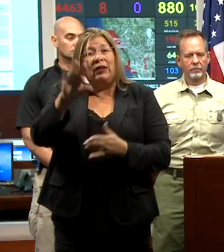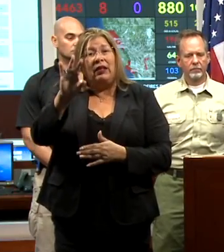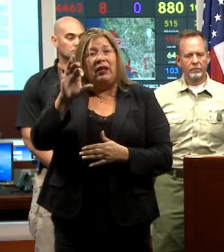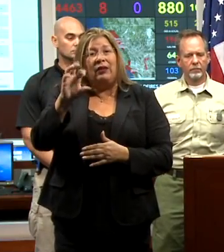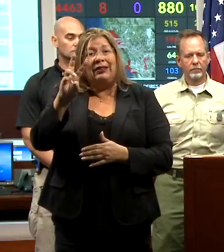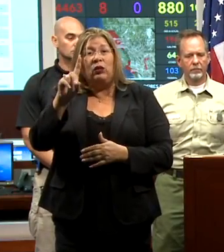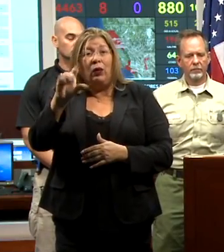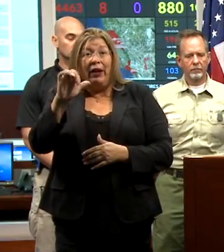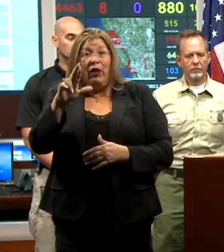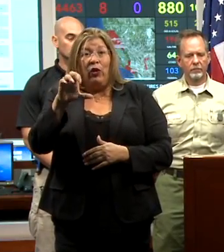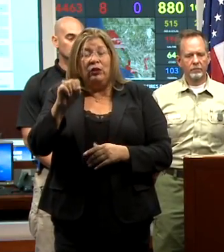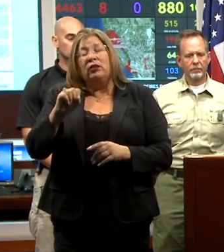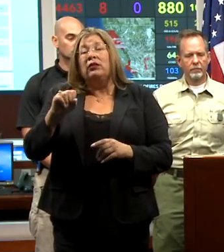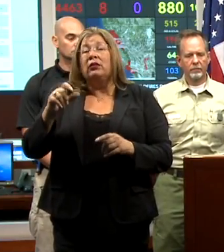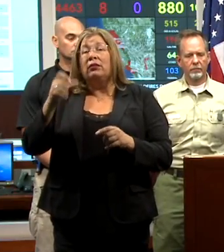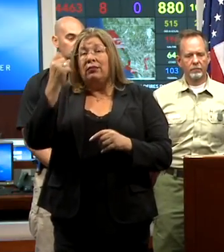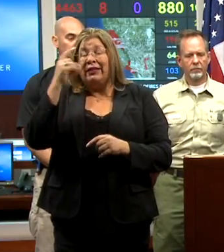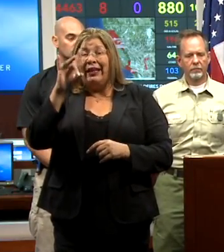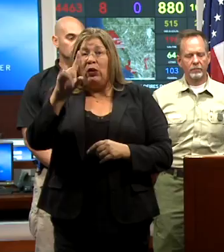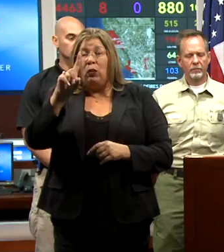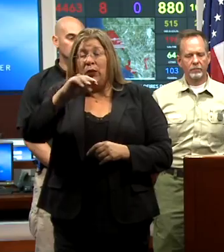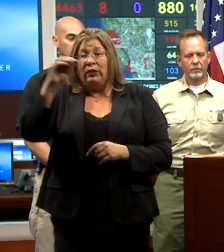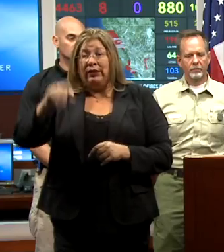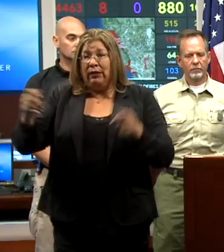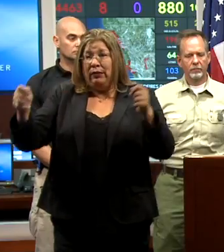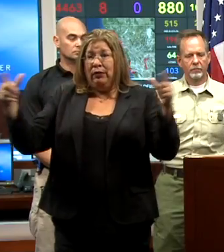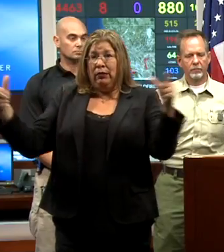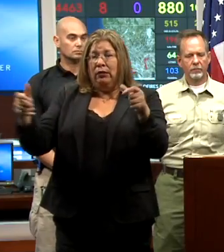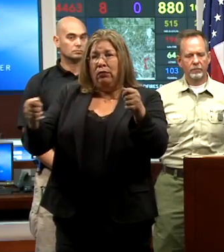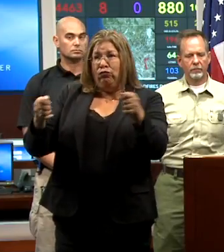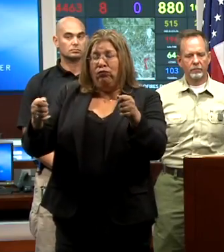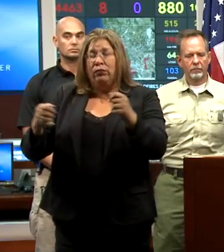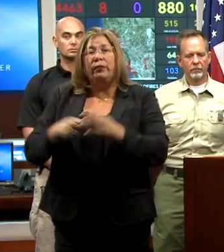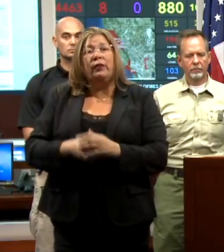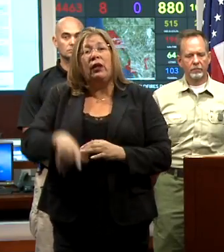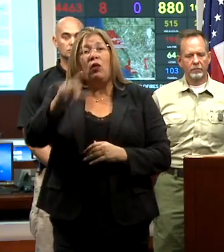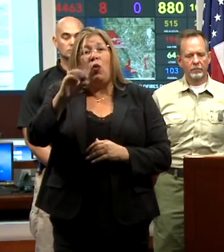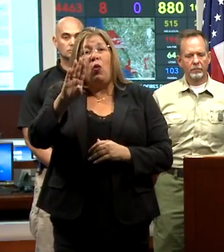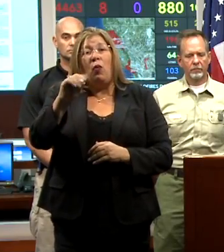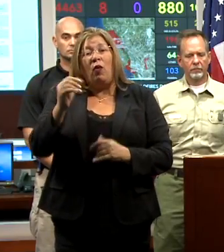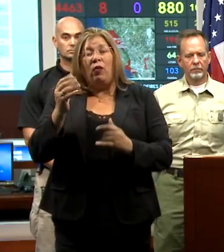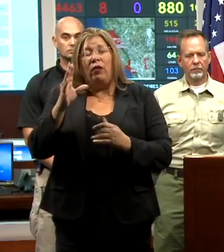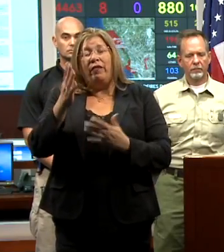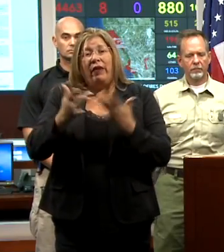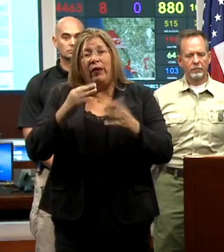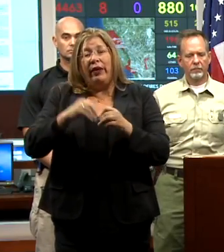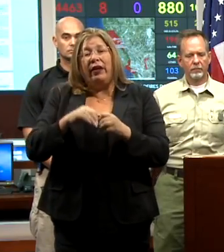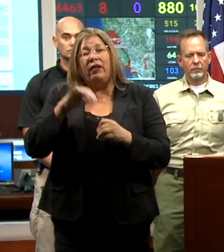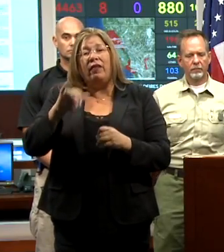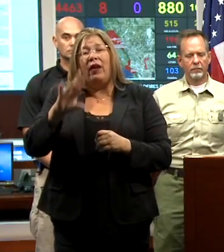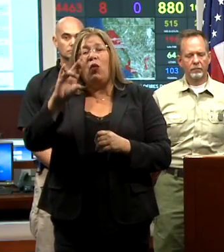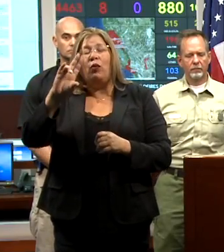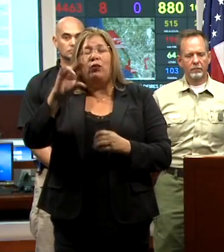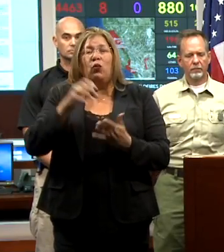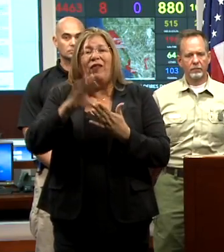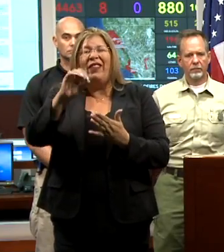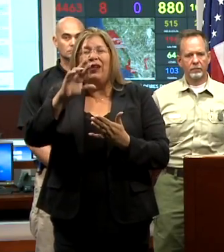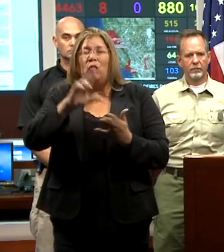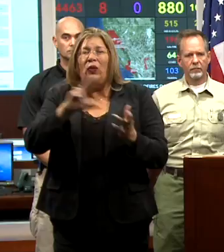9,961 acres and 81% contained. The Lobo fire in the Rough and Ready area is